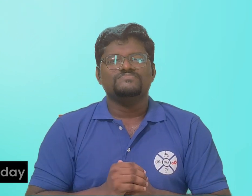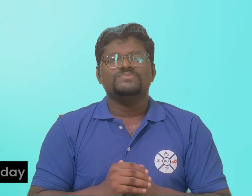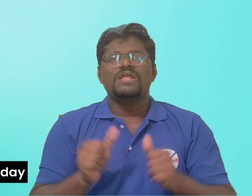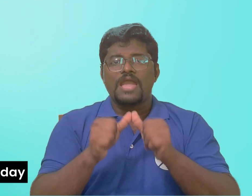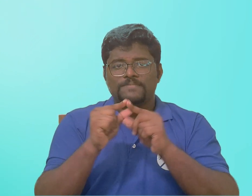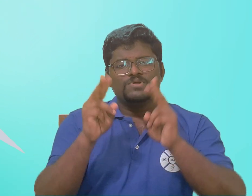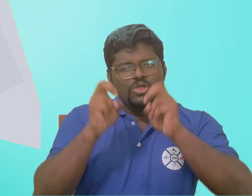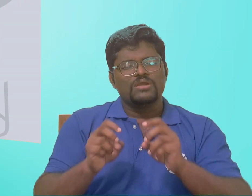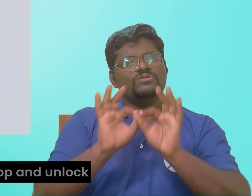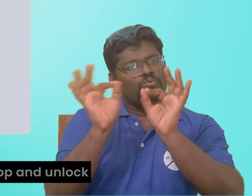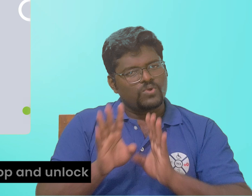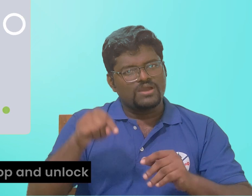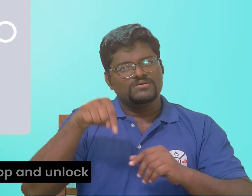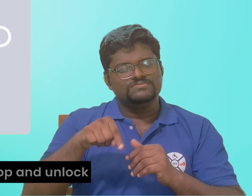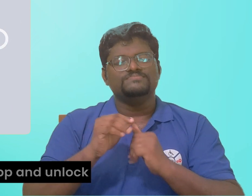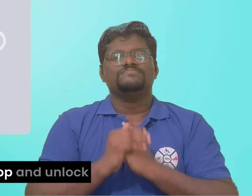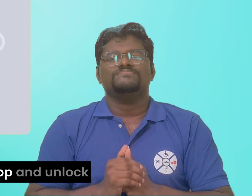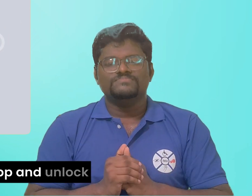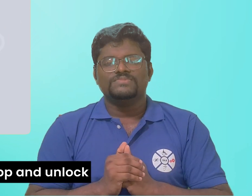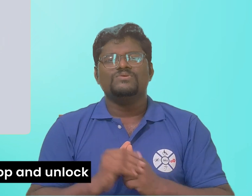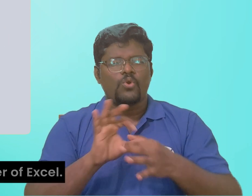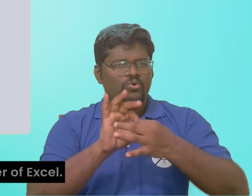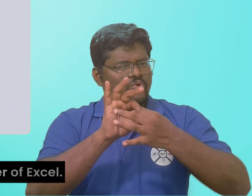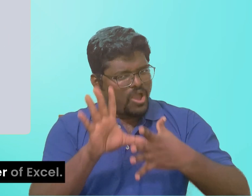today. Download IMA app and unlock the full power